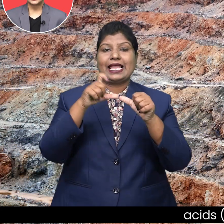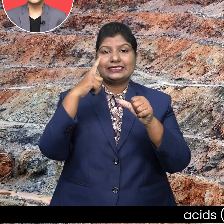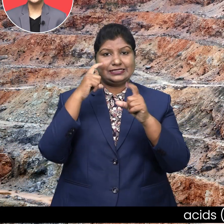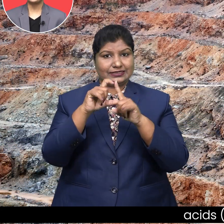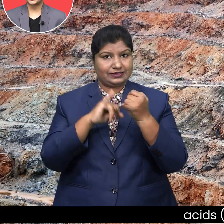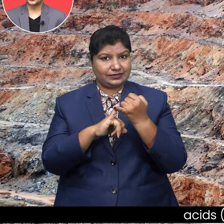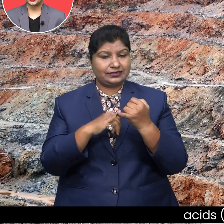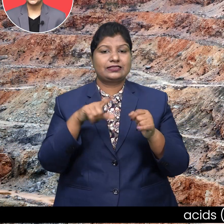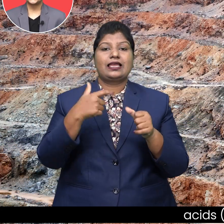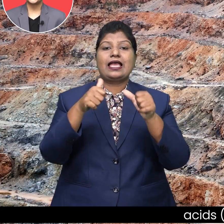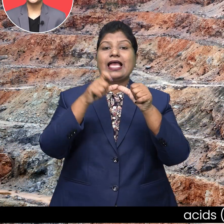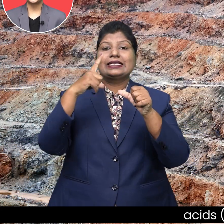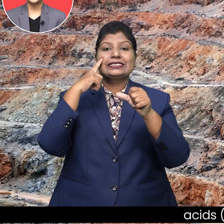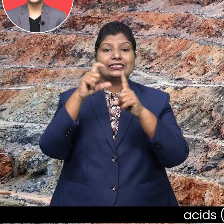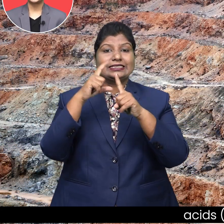acids, acidification,